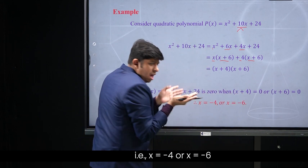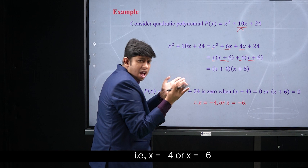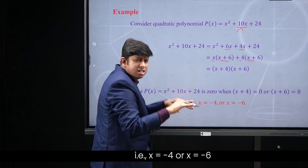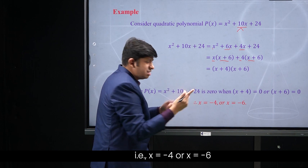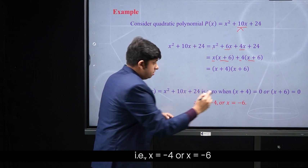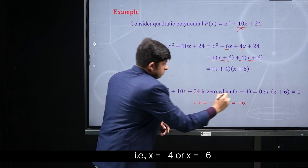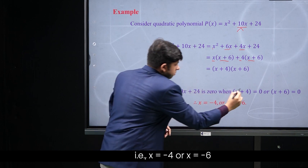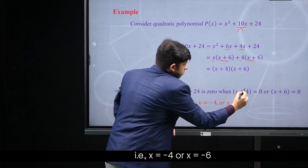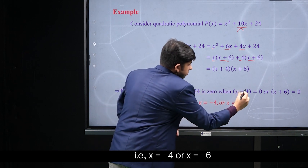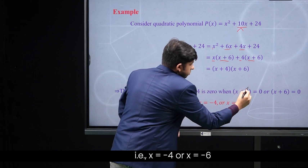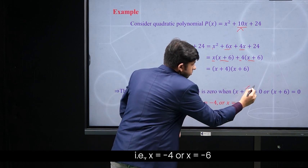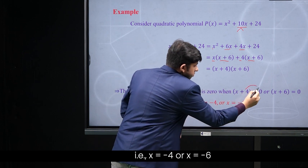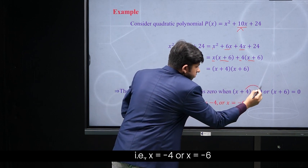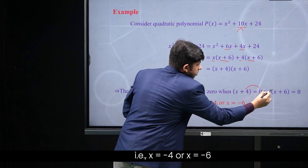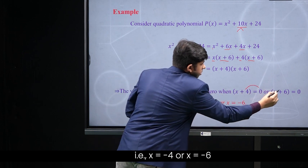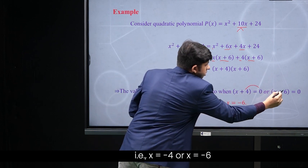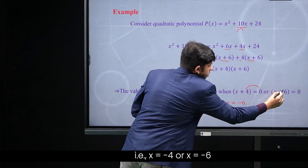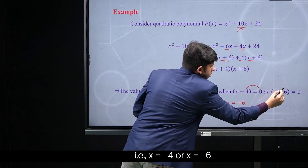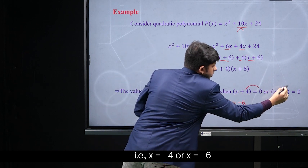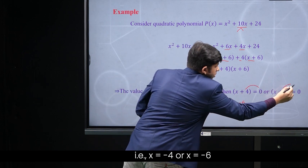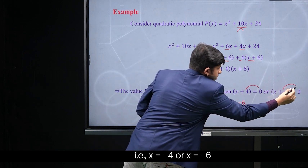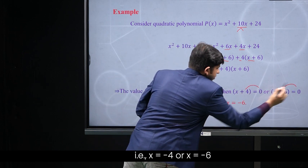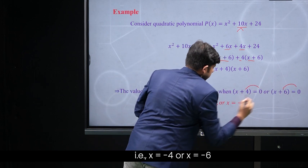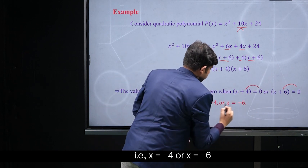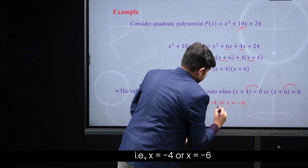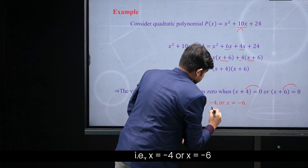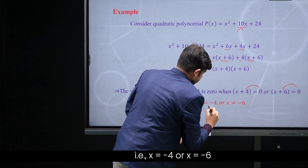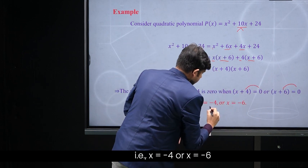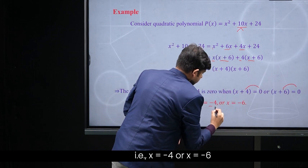That is x equal to minus 4 or x equal to minus 6.